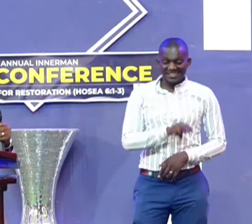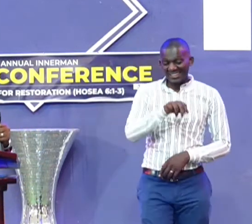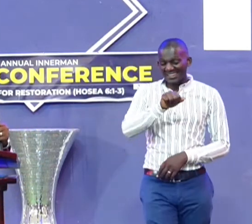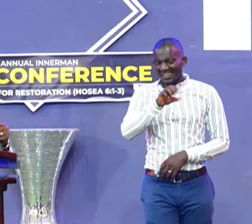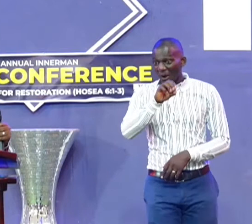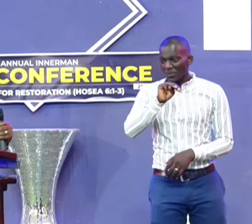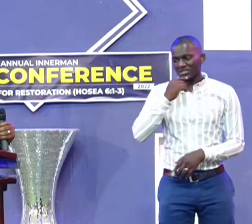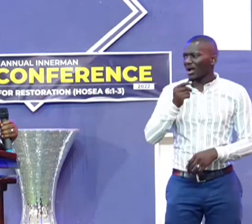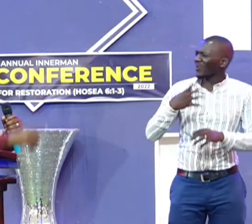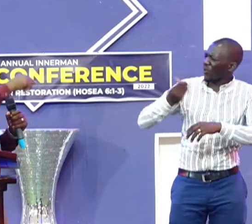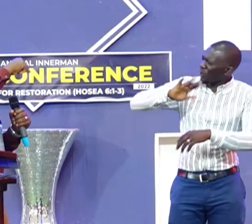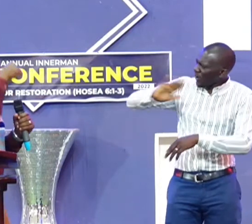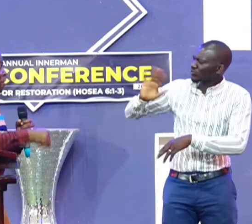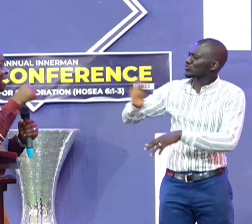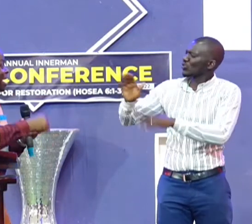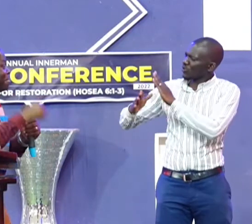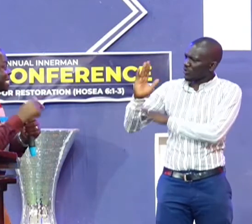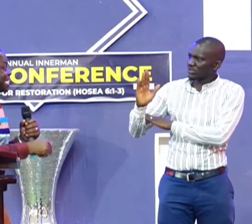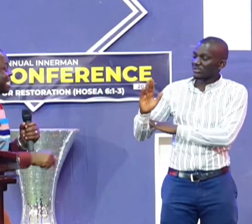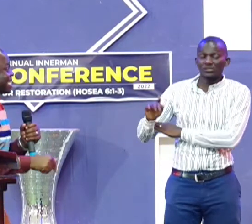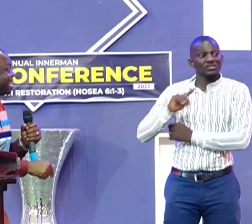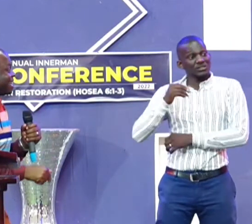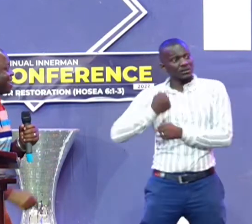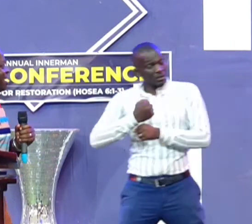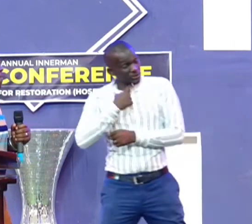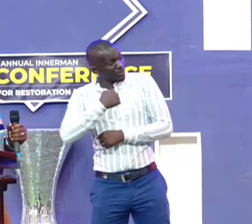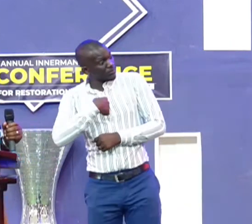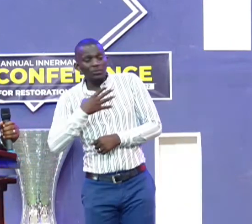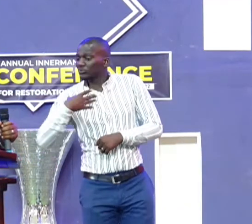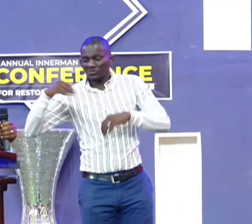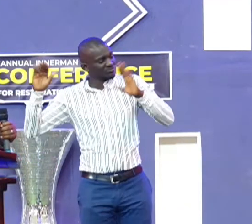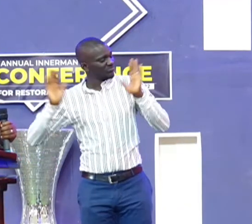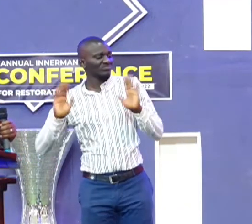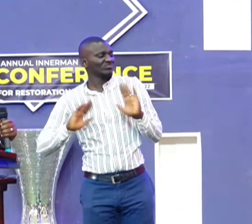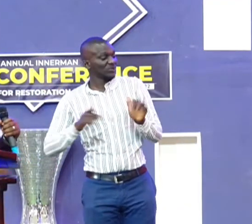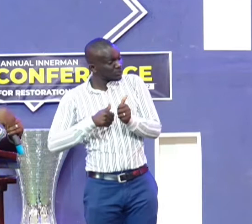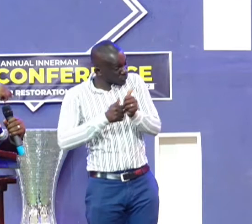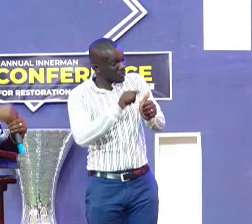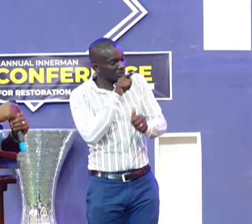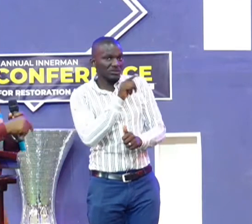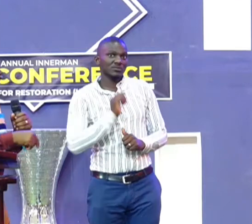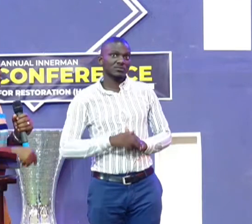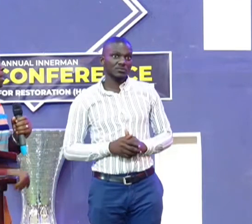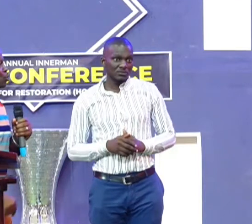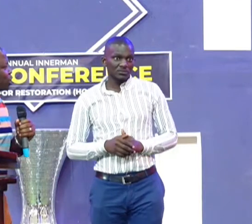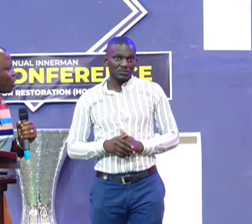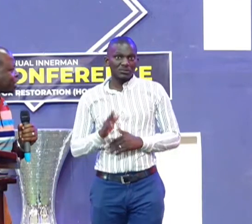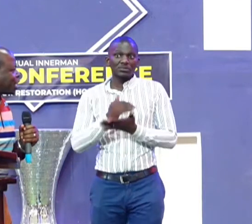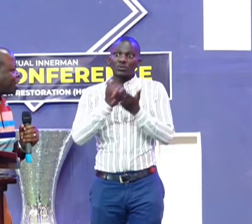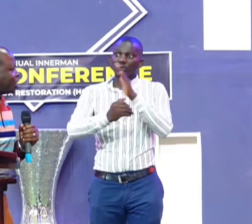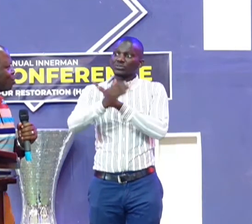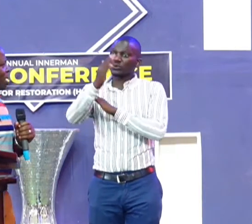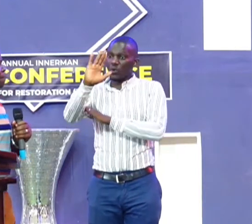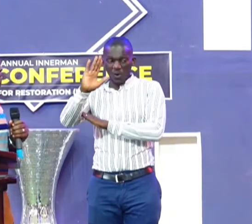The mother-in-law said, go back to your God. And the girl said, nowhere I'm going.